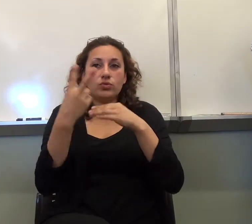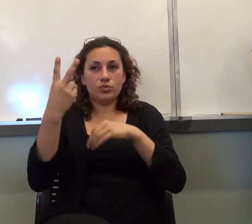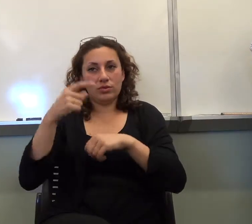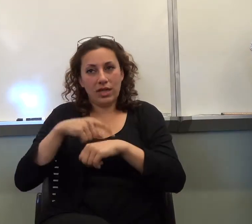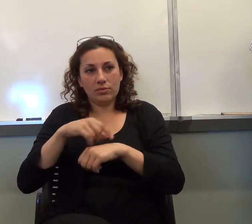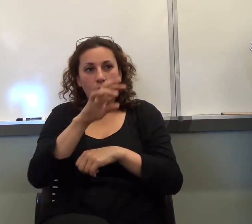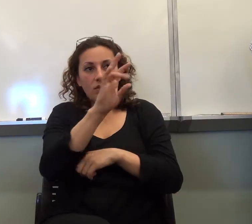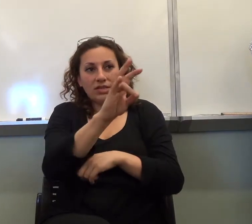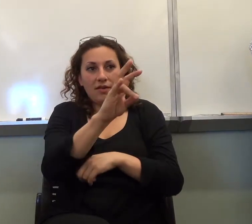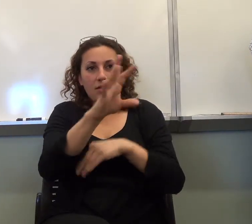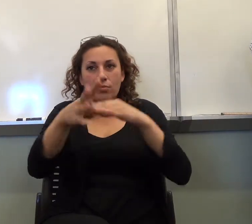times.